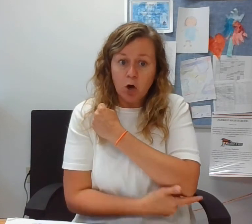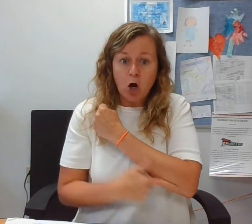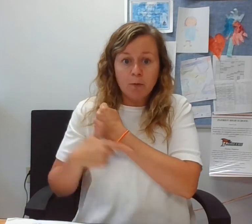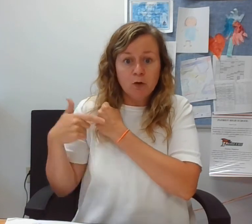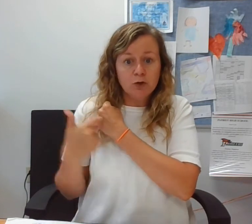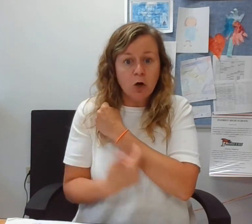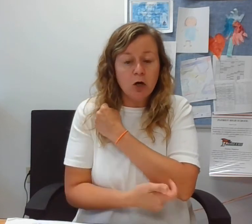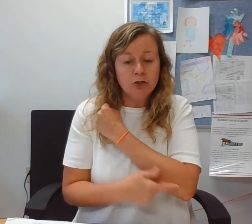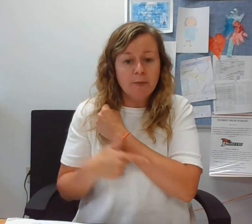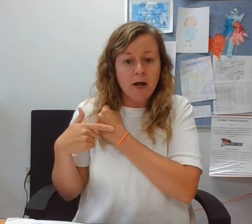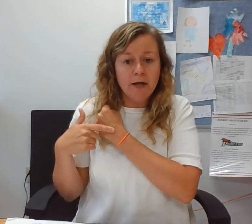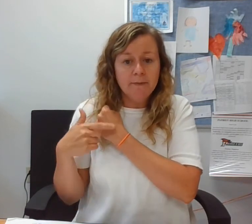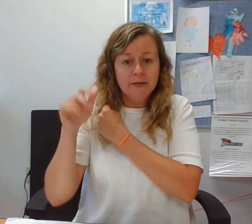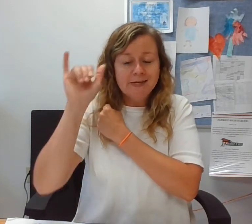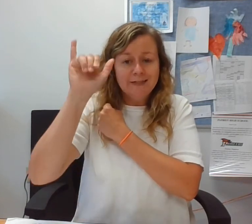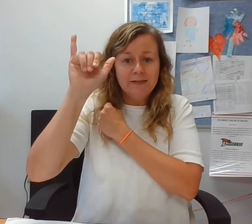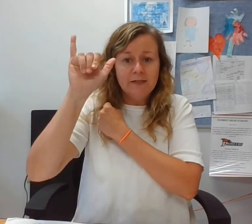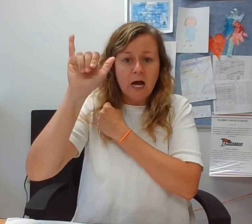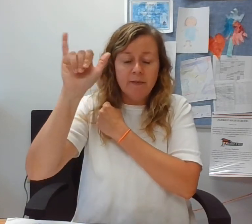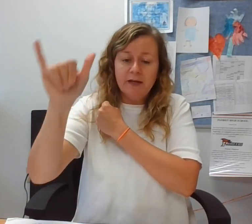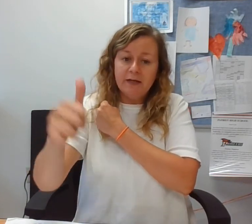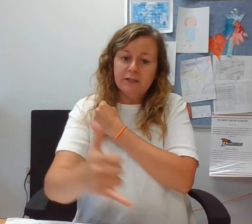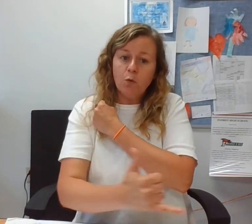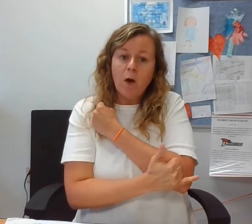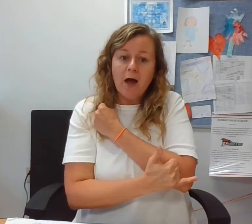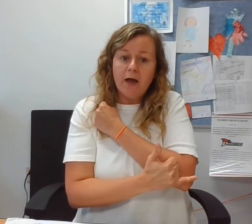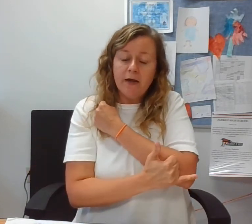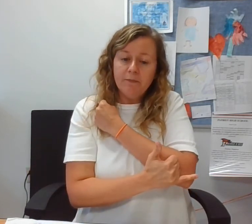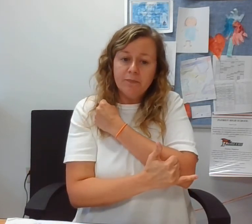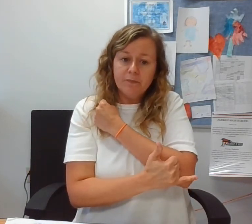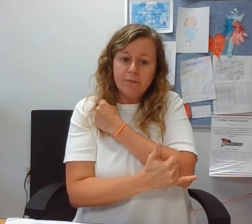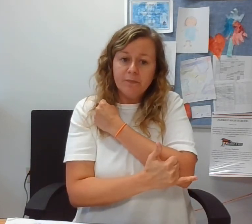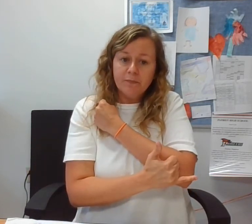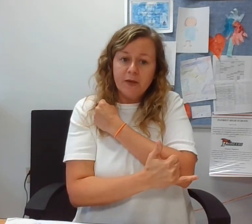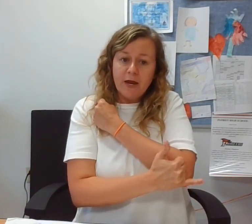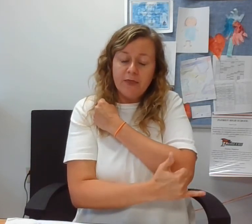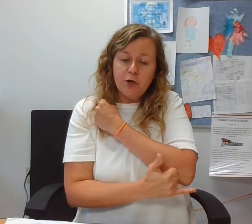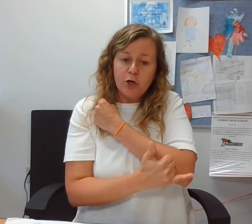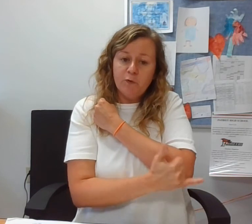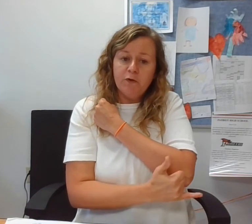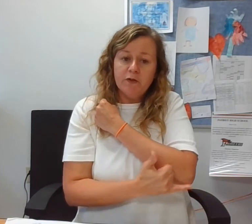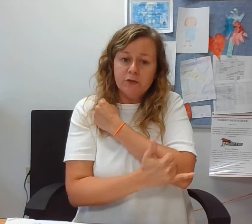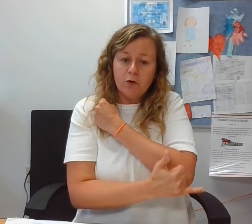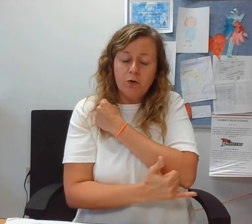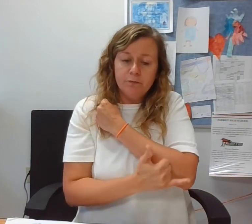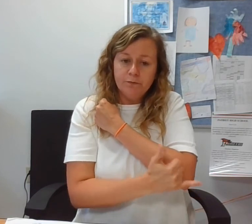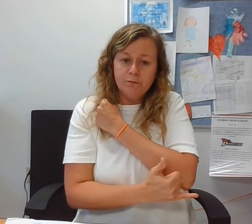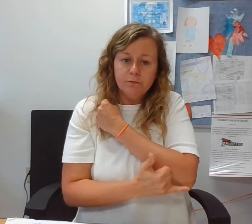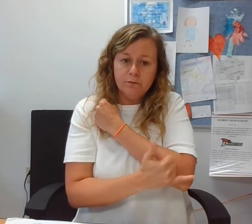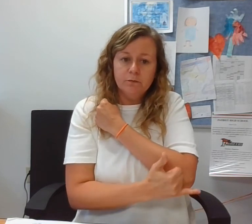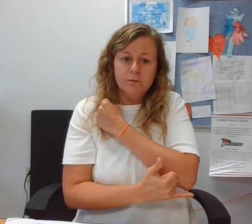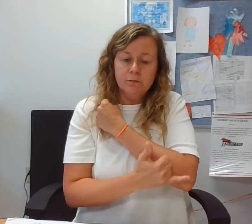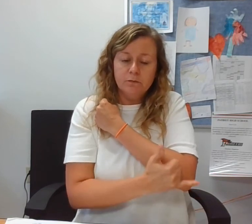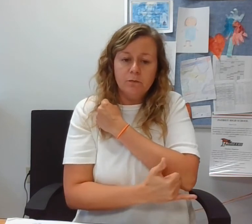arm goes across your body. Dominant is a Y, and then you're going to move it in the circle.